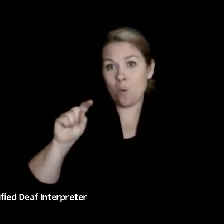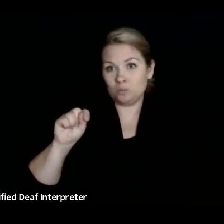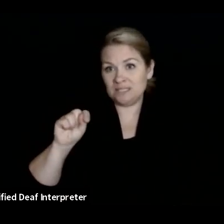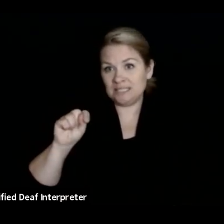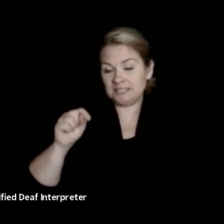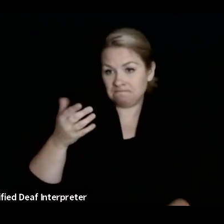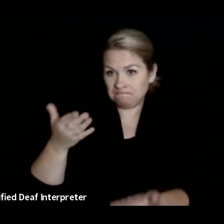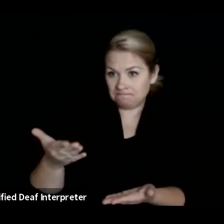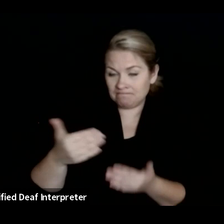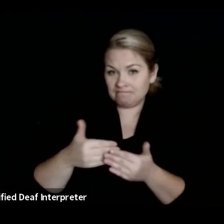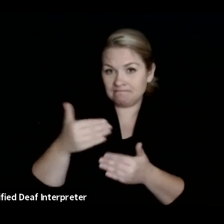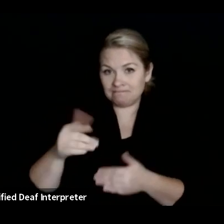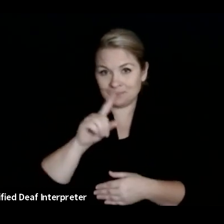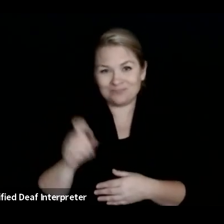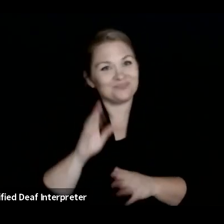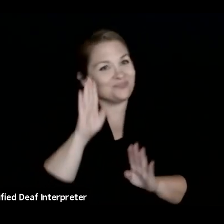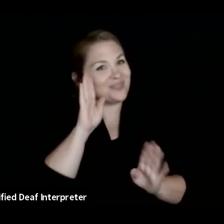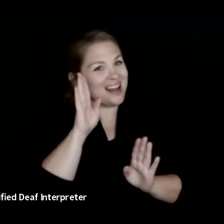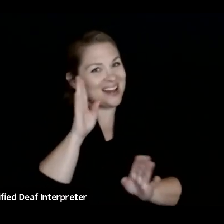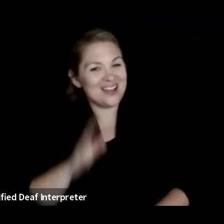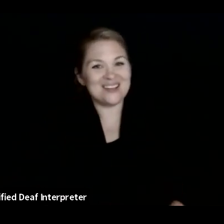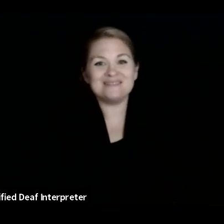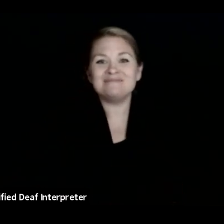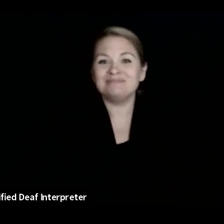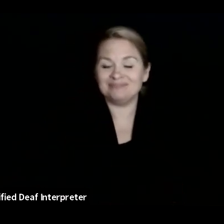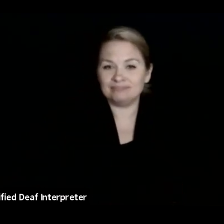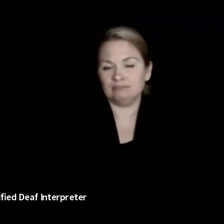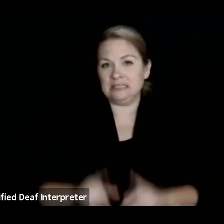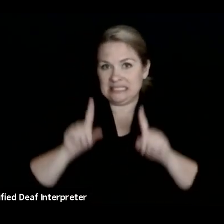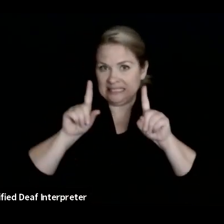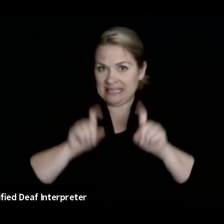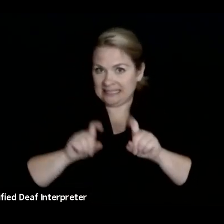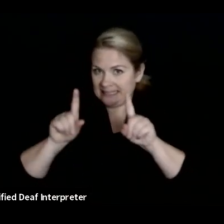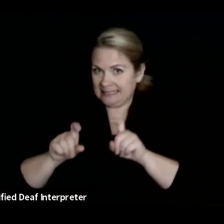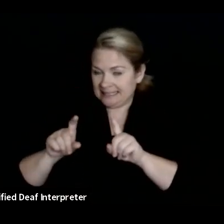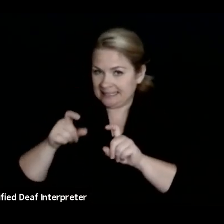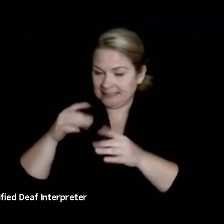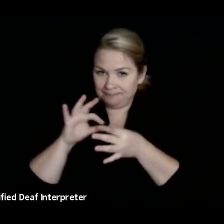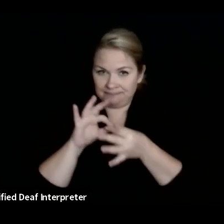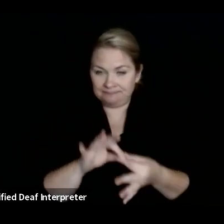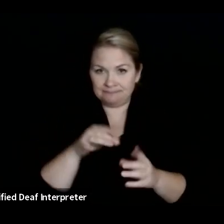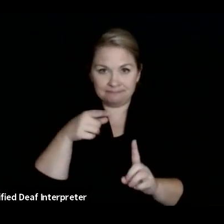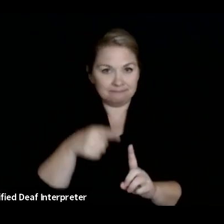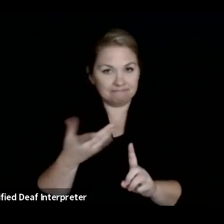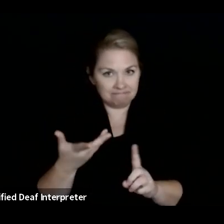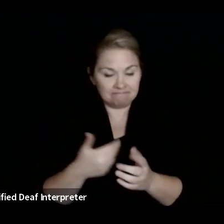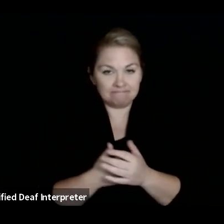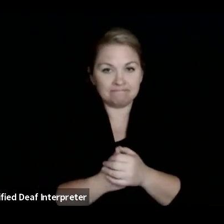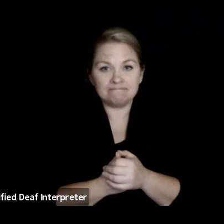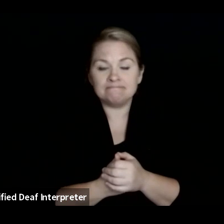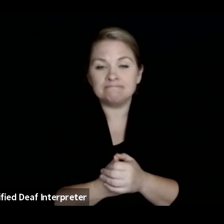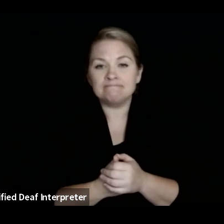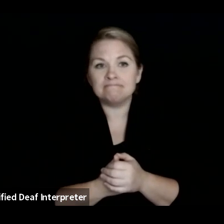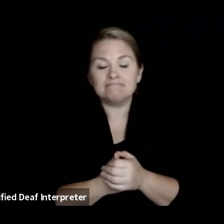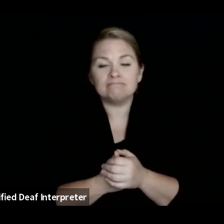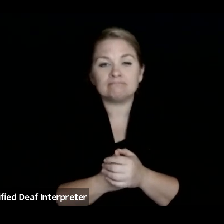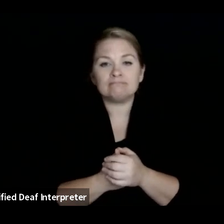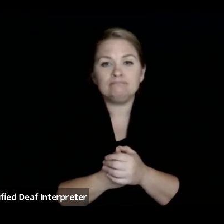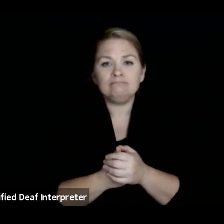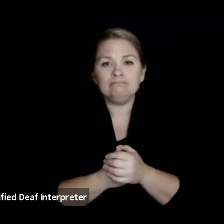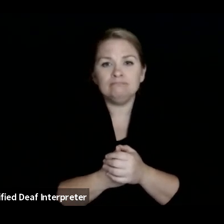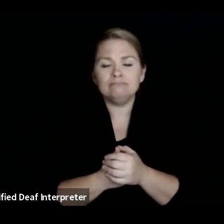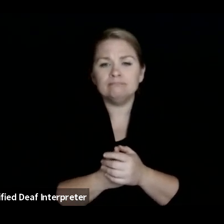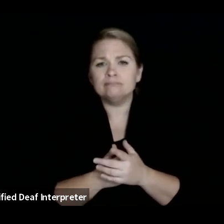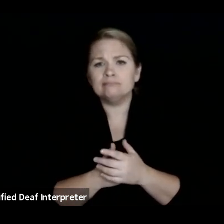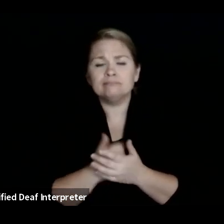from readers, some of them have tests that are taking a week to get back. My niece got a test and got her results